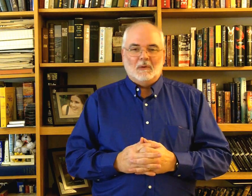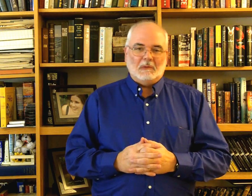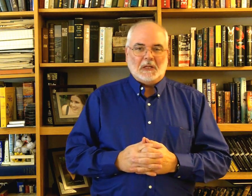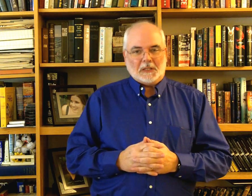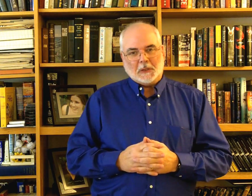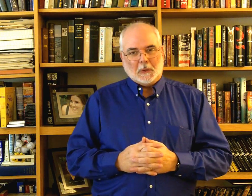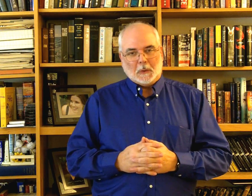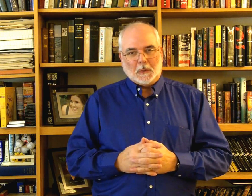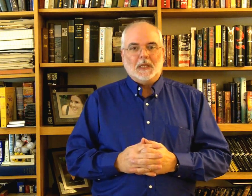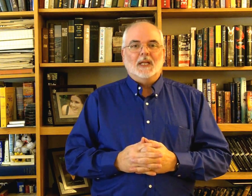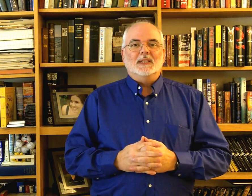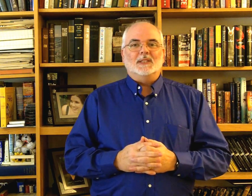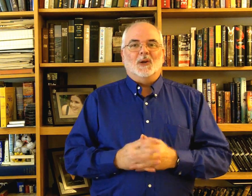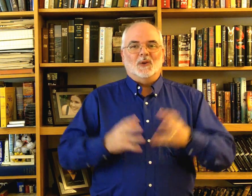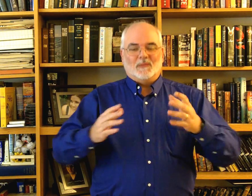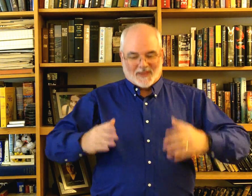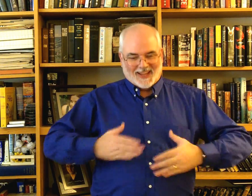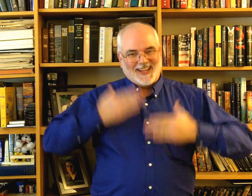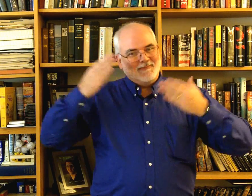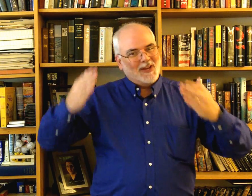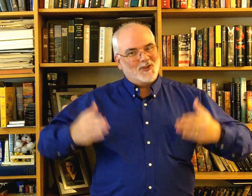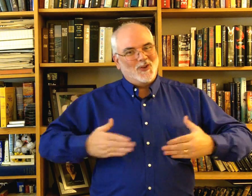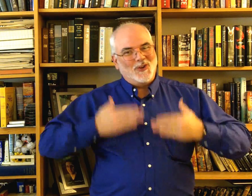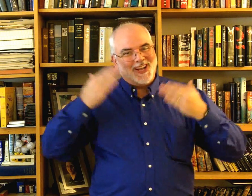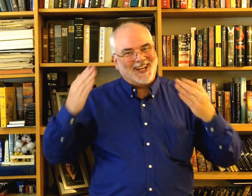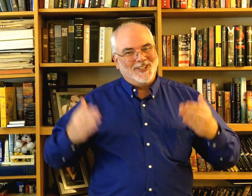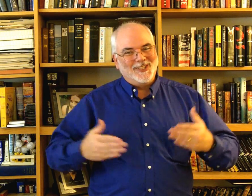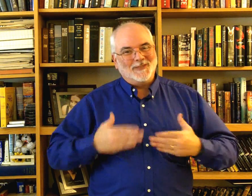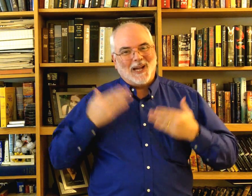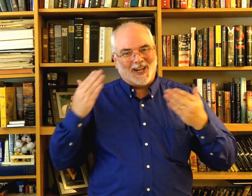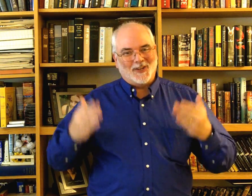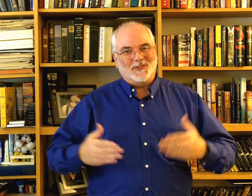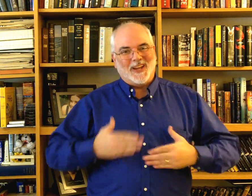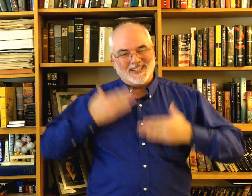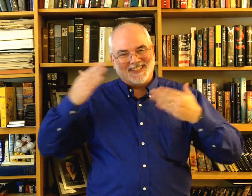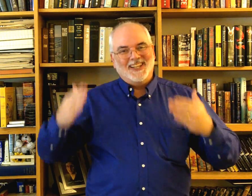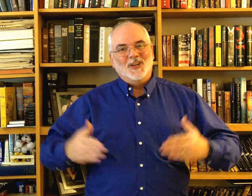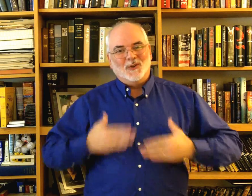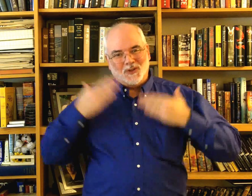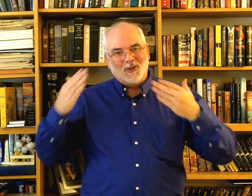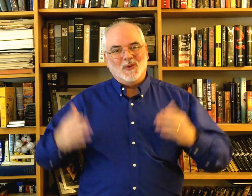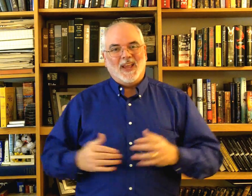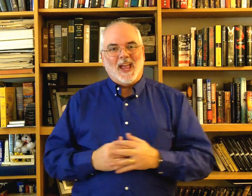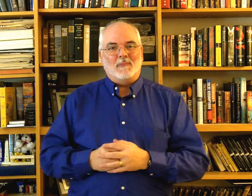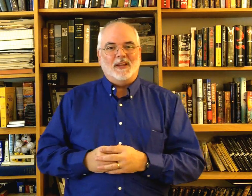think so. So make sure you got a good smile on your face when you're doing happy.